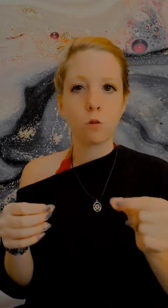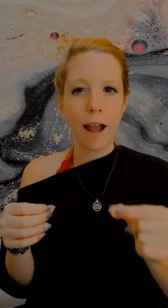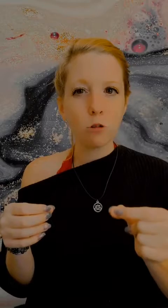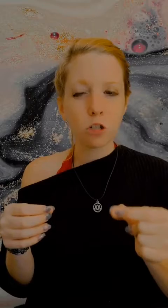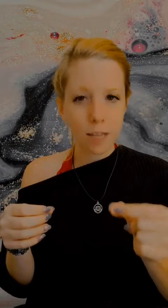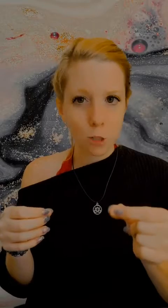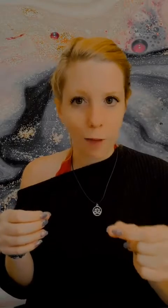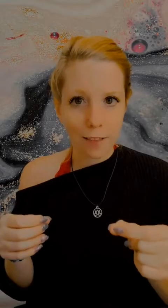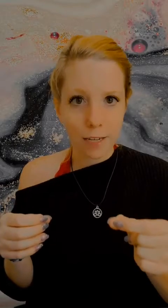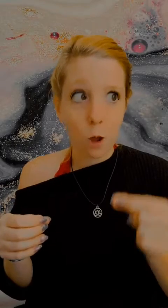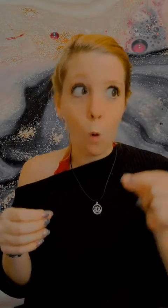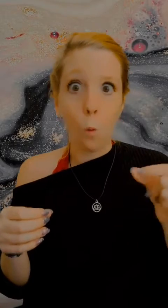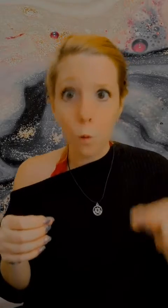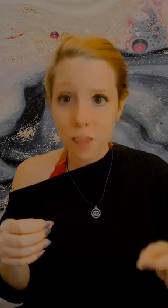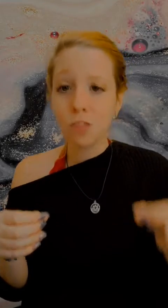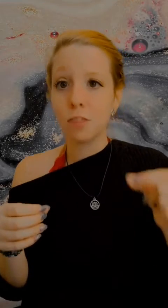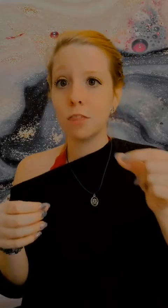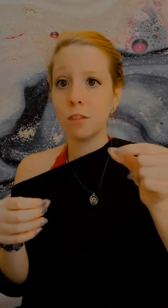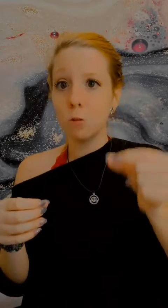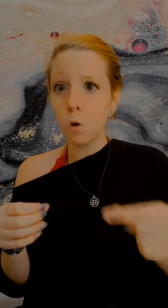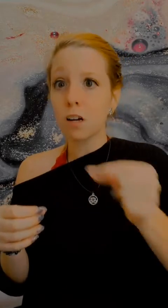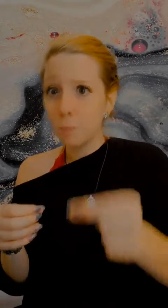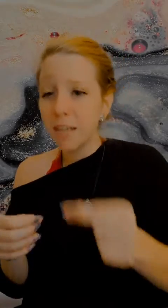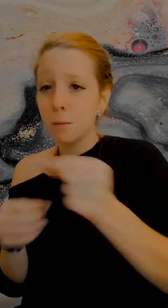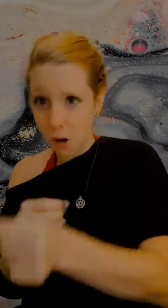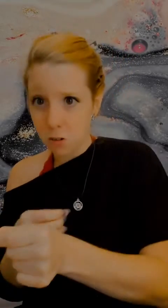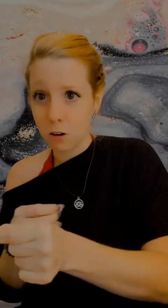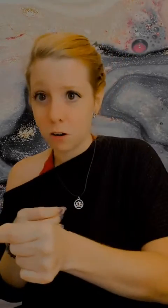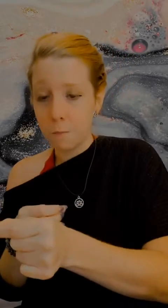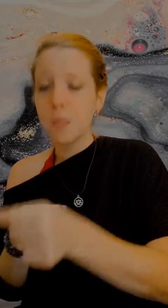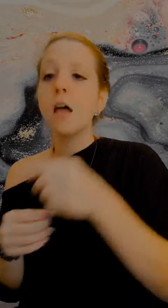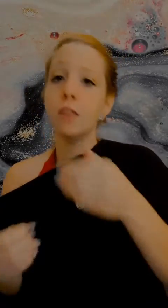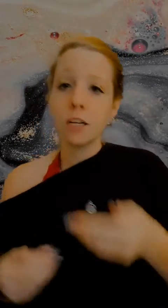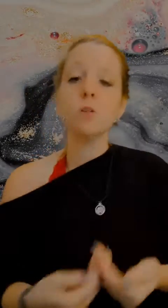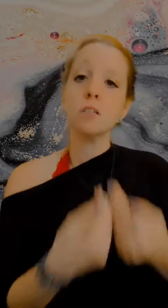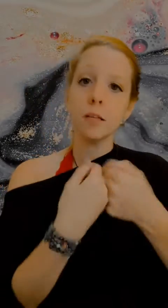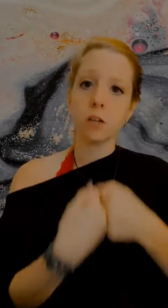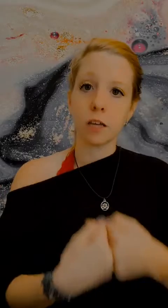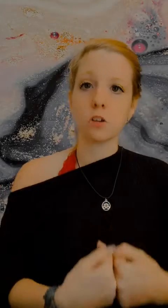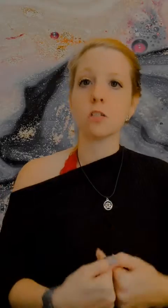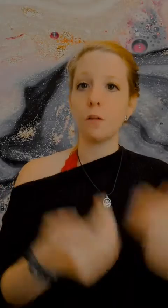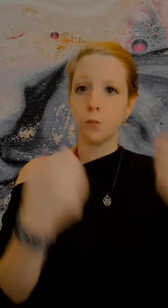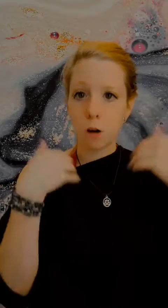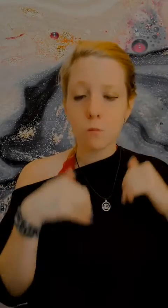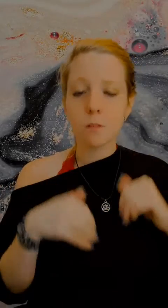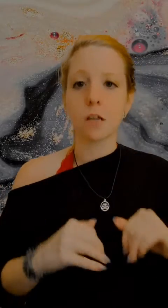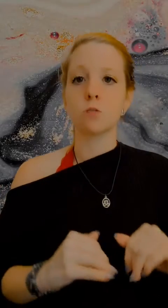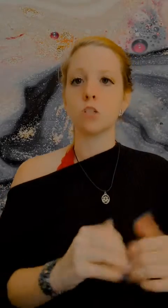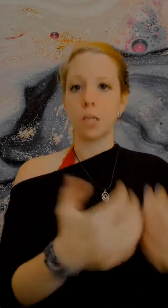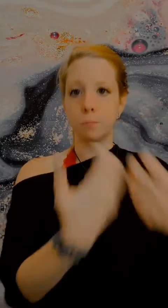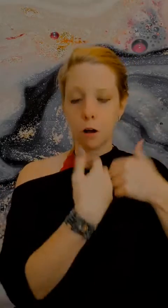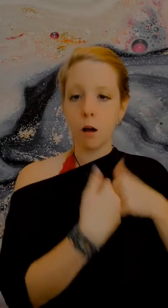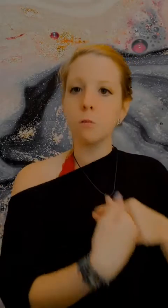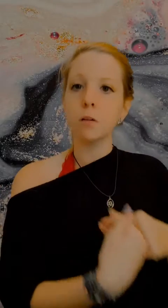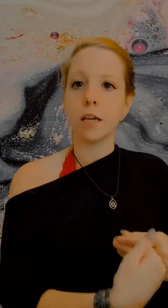around your sexuality with your committed partner, then you need to be looking at yourself, your own sexual shame, your own